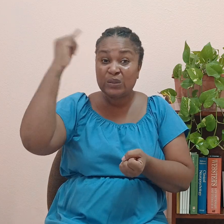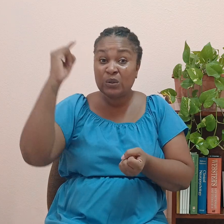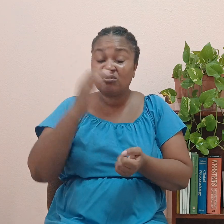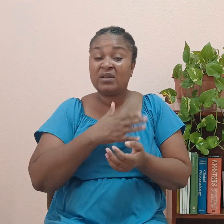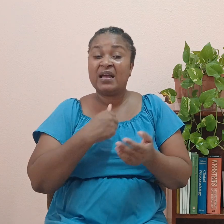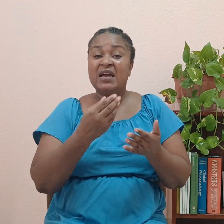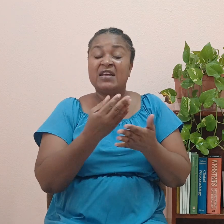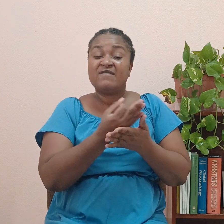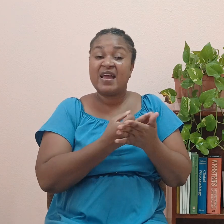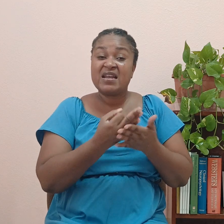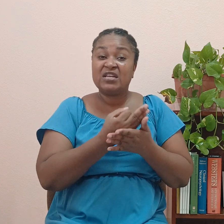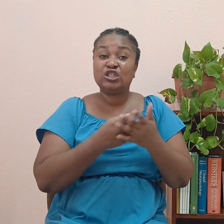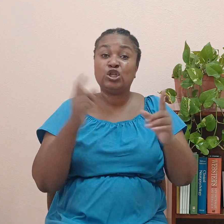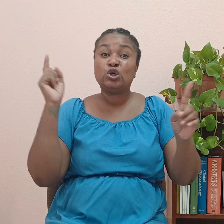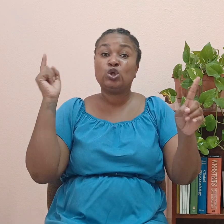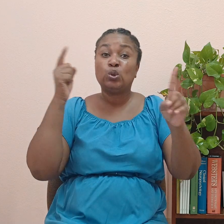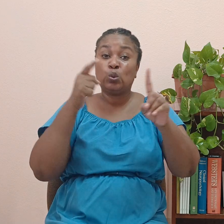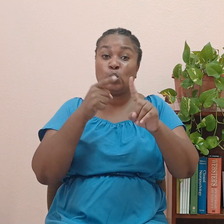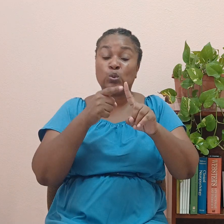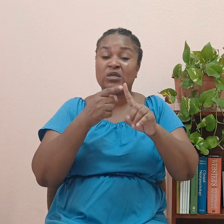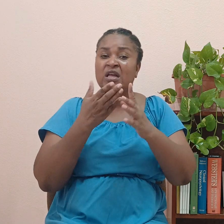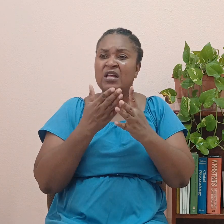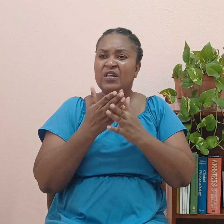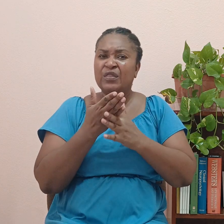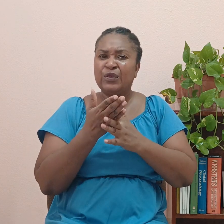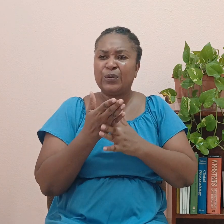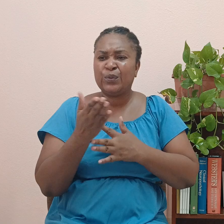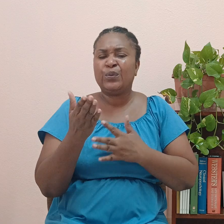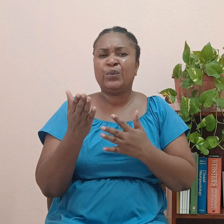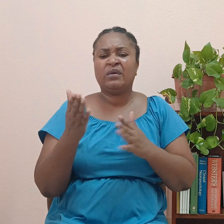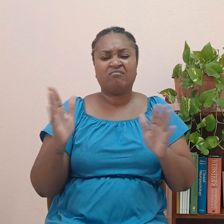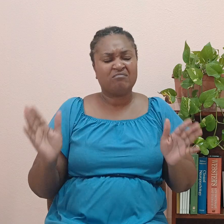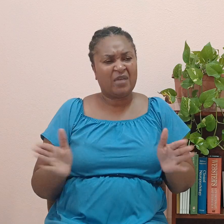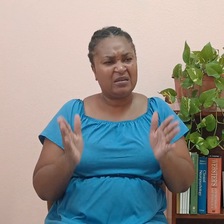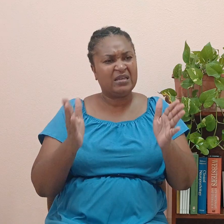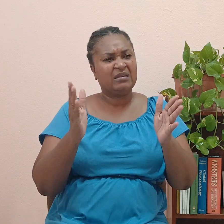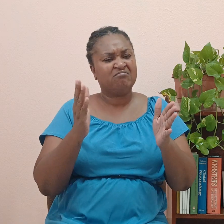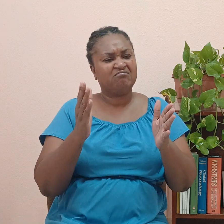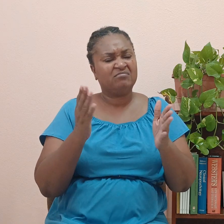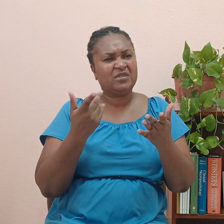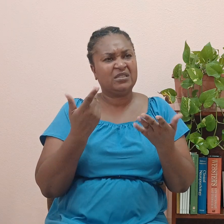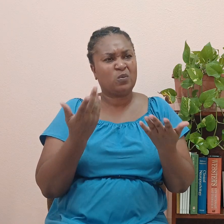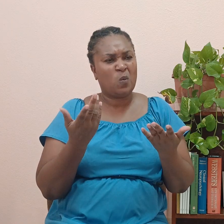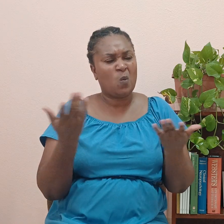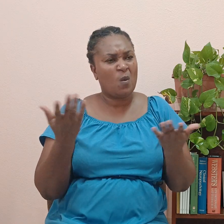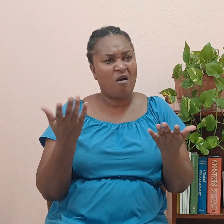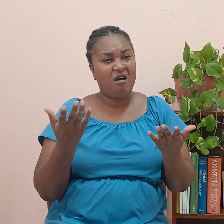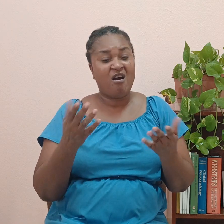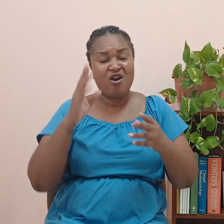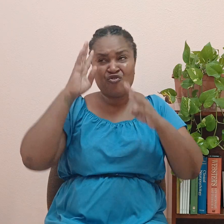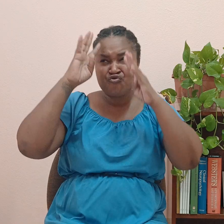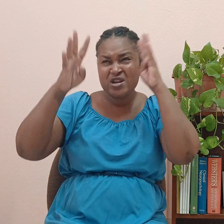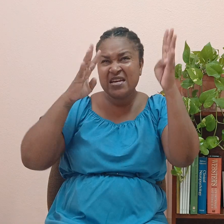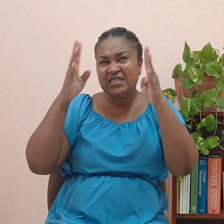goals through engaging your creative and critically stimulating thoughts.